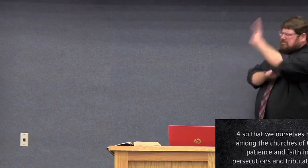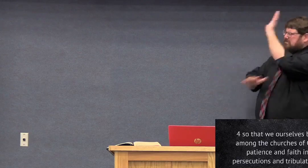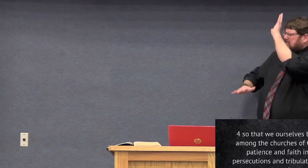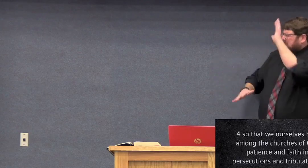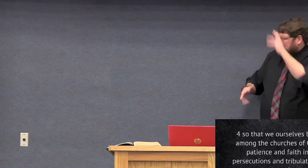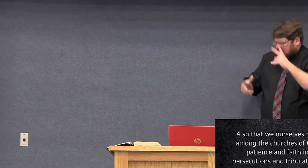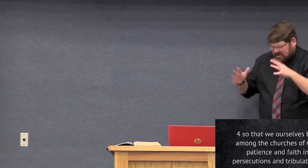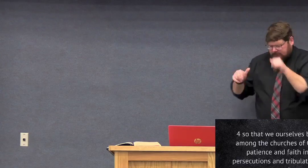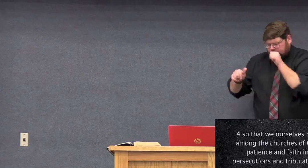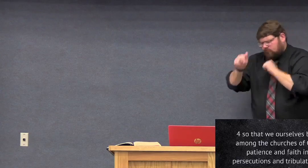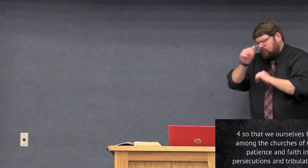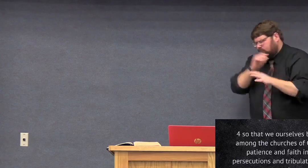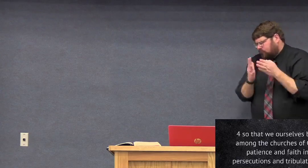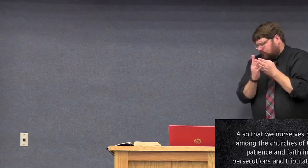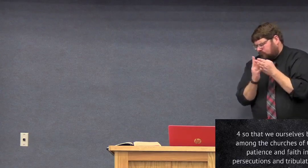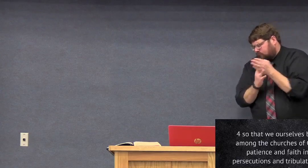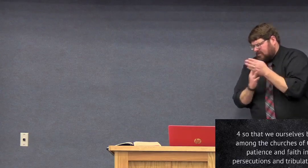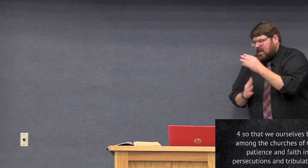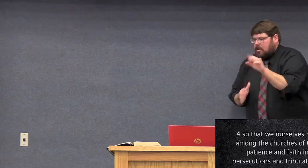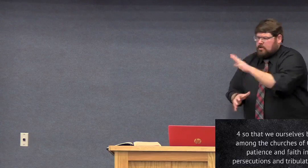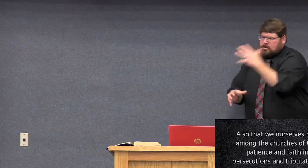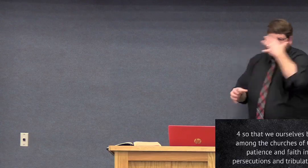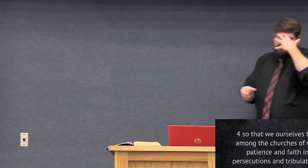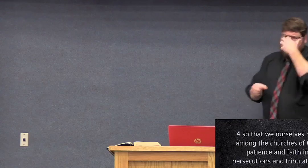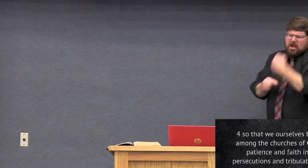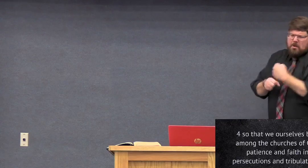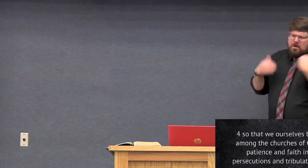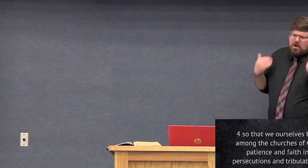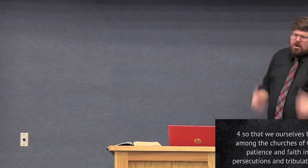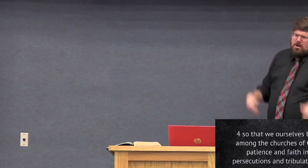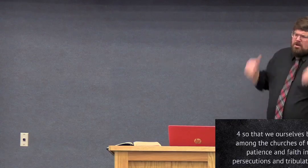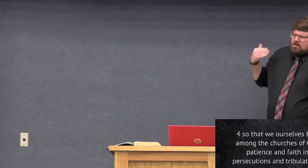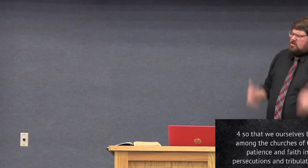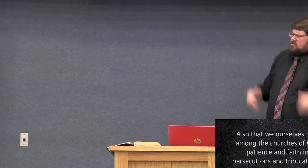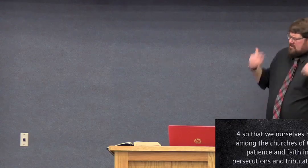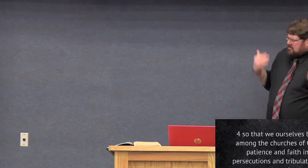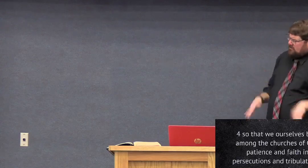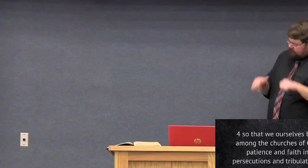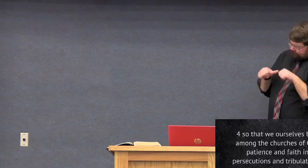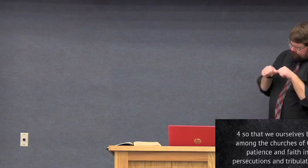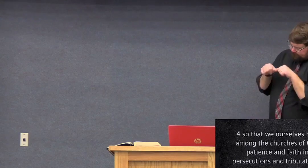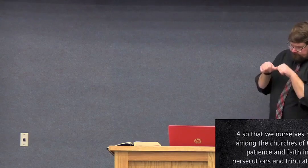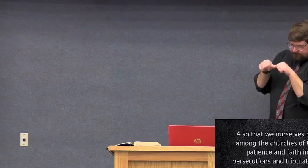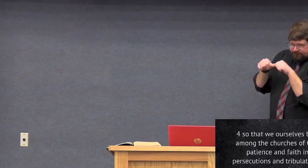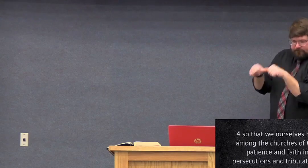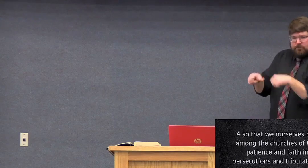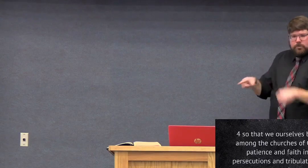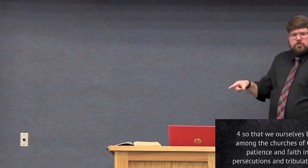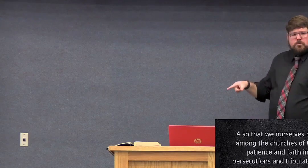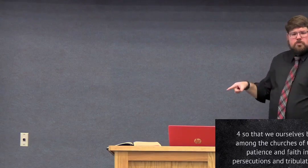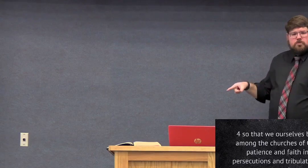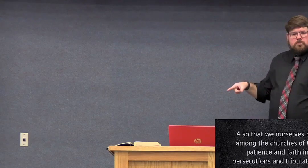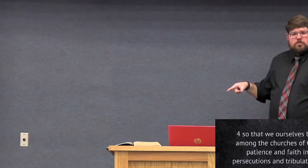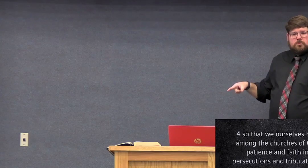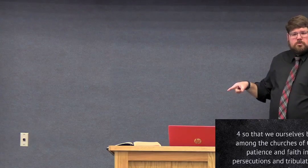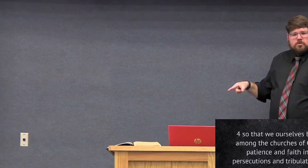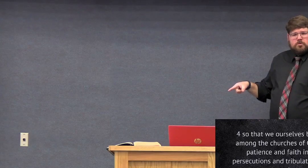though they're suffering persecution and they're suffering trials, they still hold on to their faith.